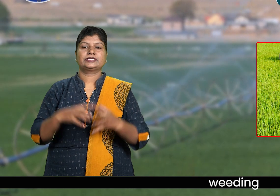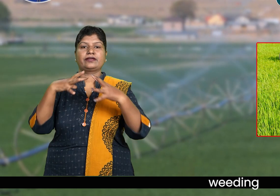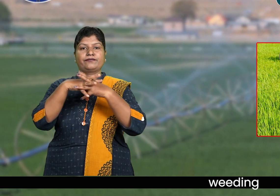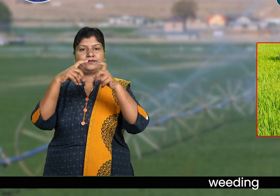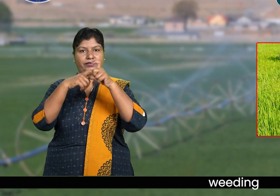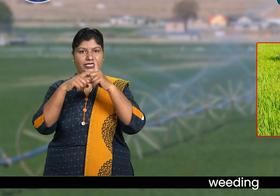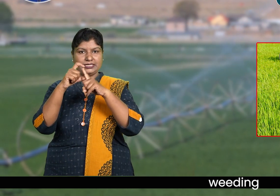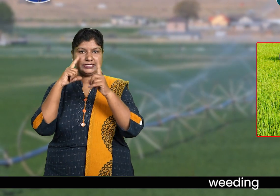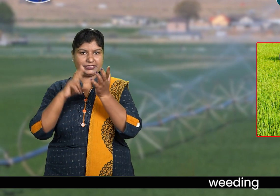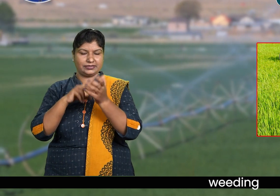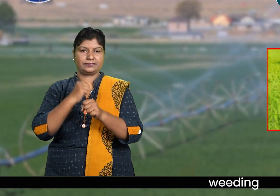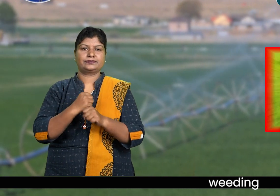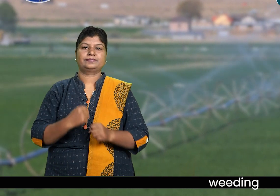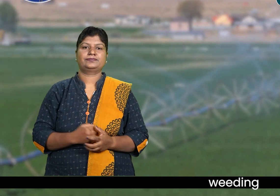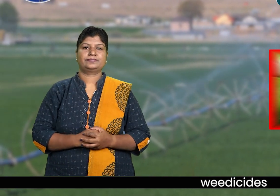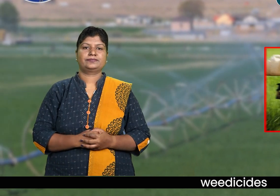weeding,